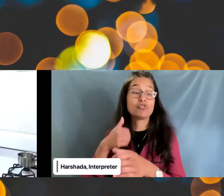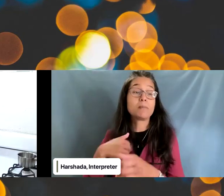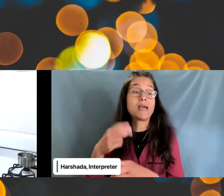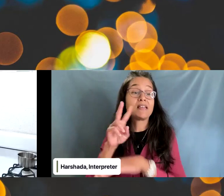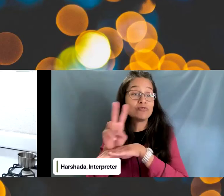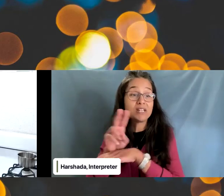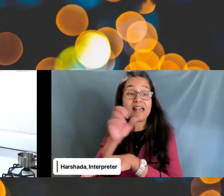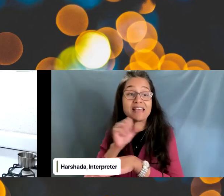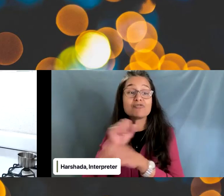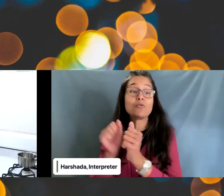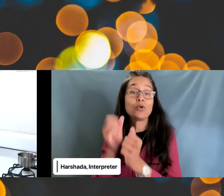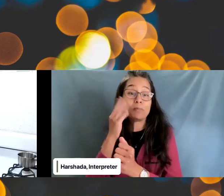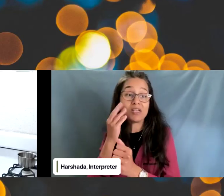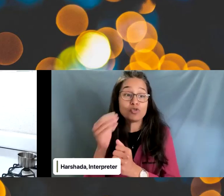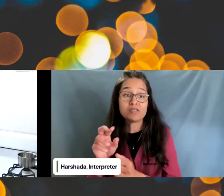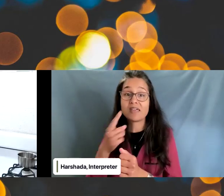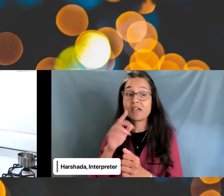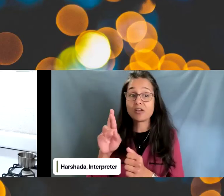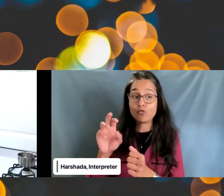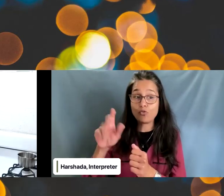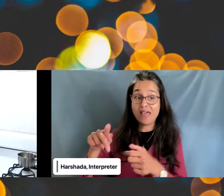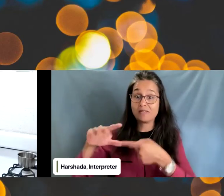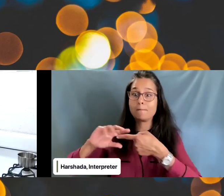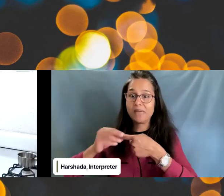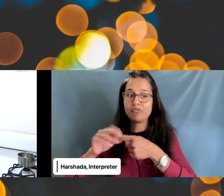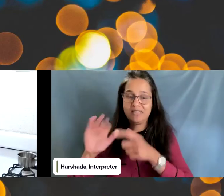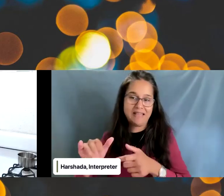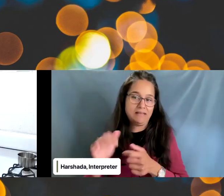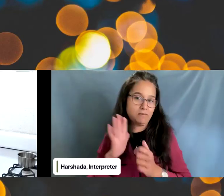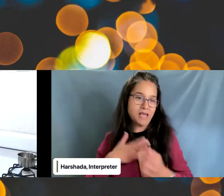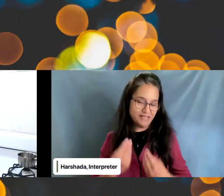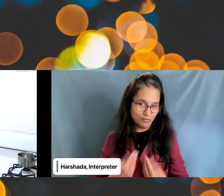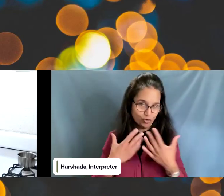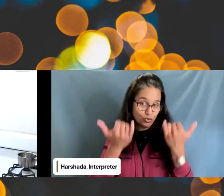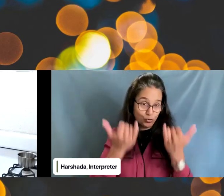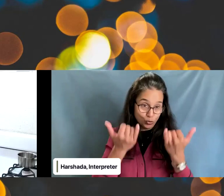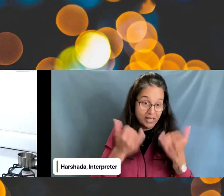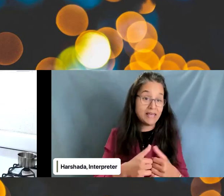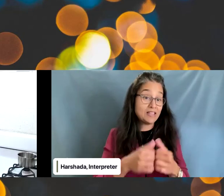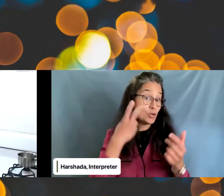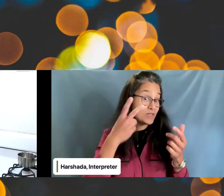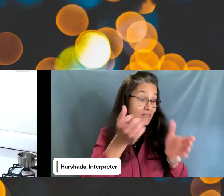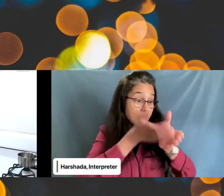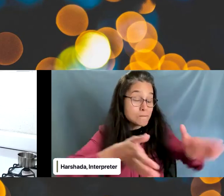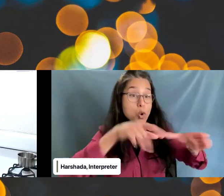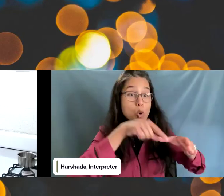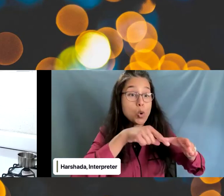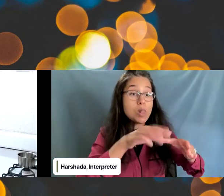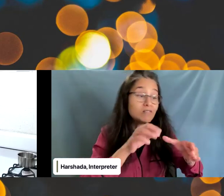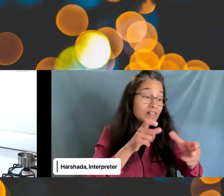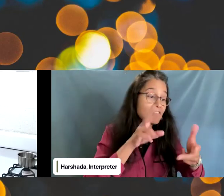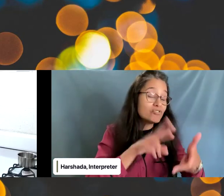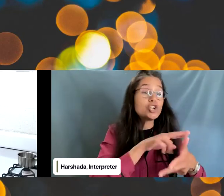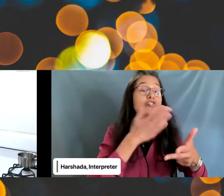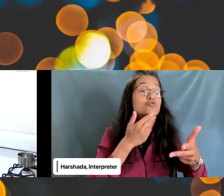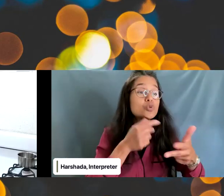inspired me to make it this way. All right, you have your mixture: flour, sugar, baking powder,